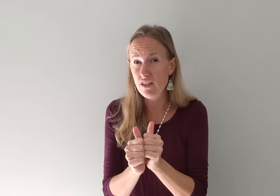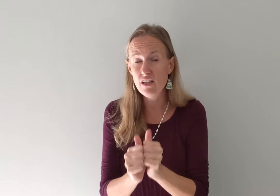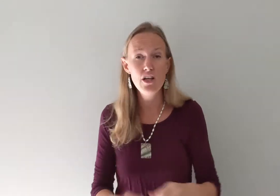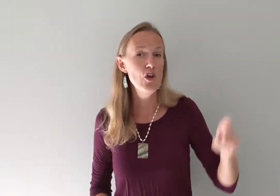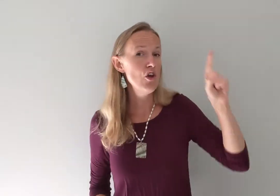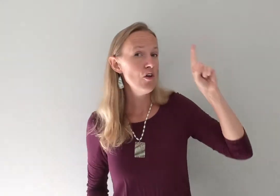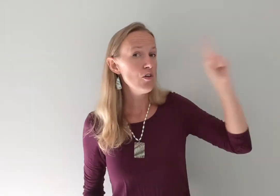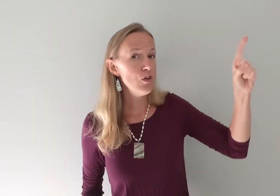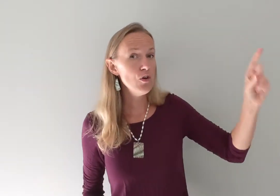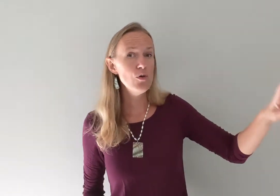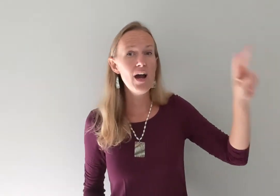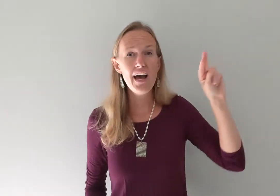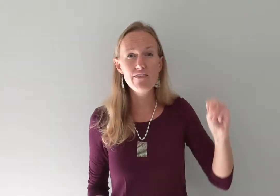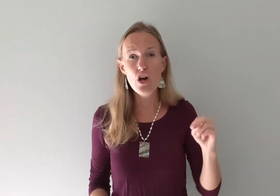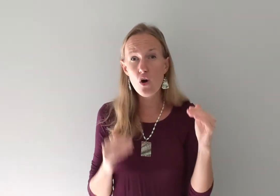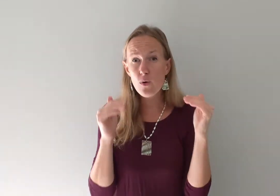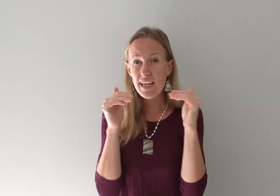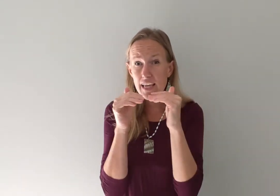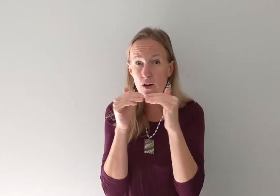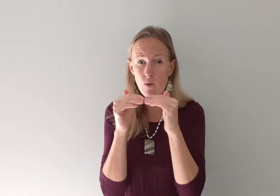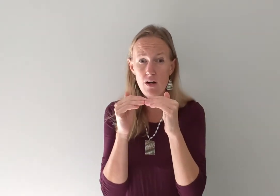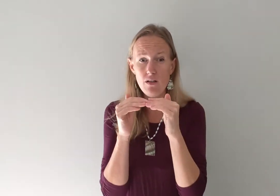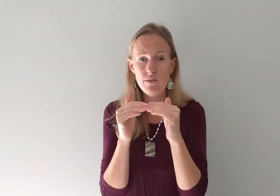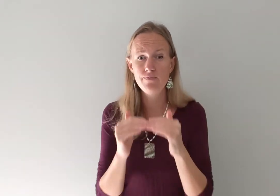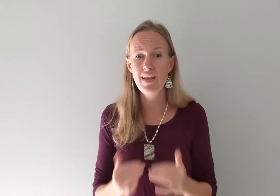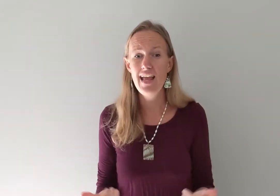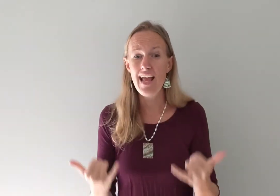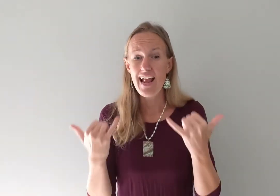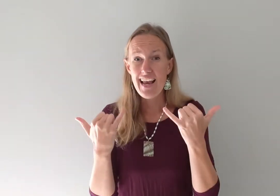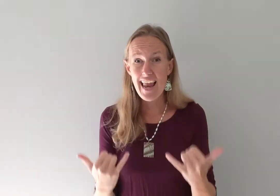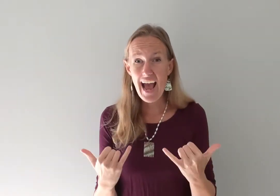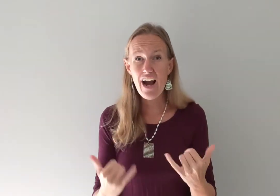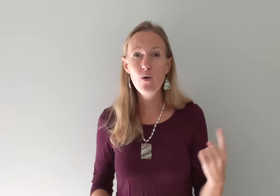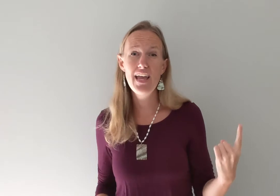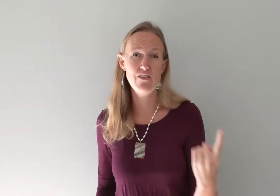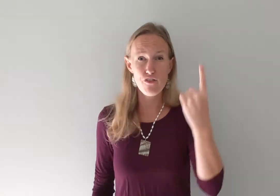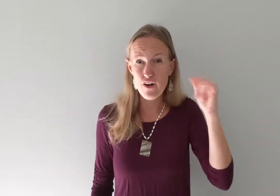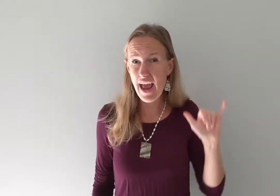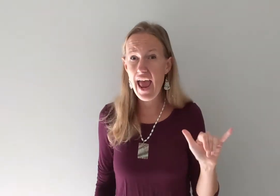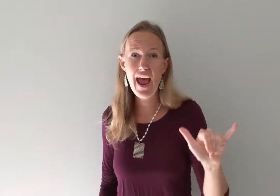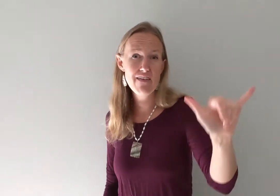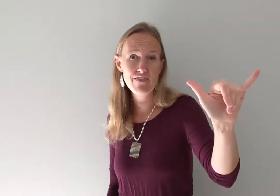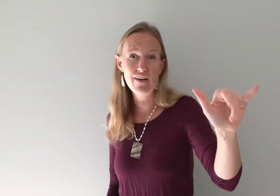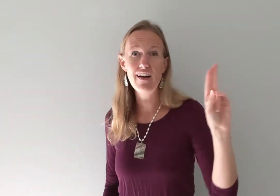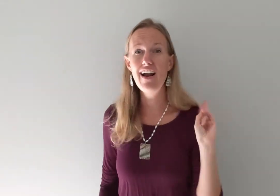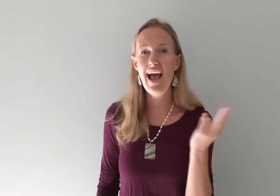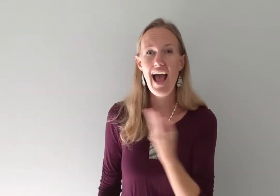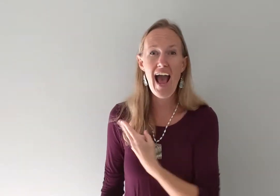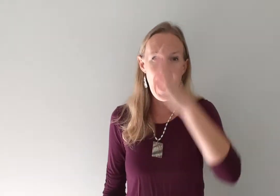rival. You have no equal. Now and forever,